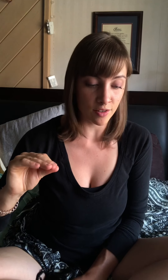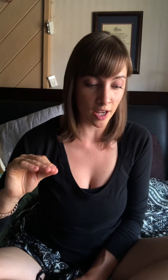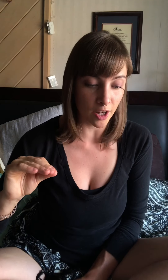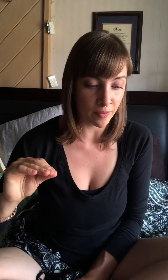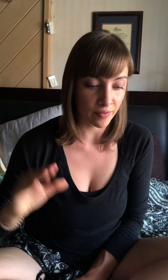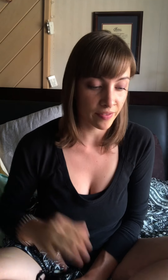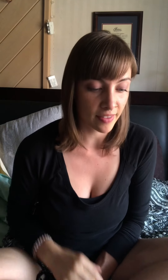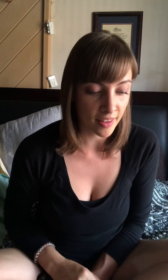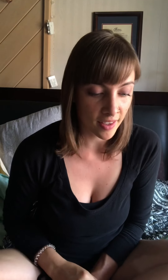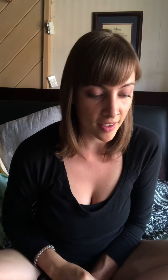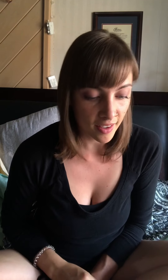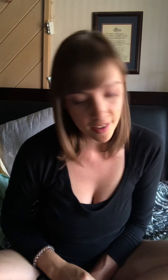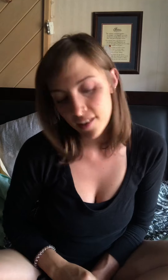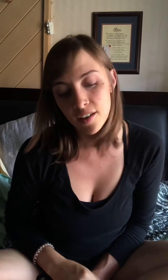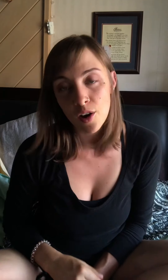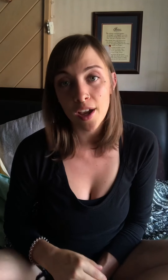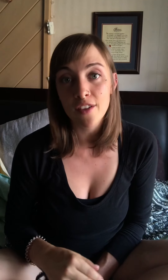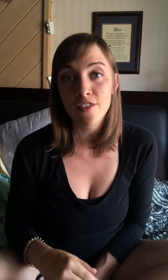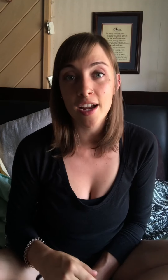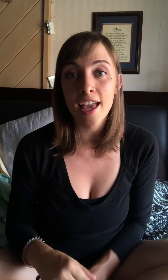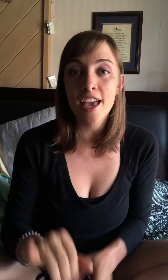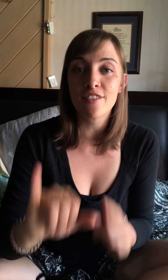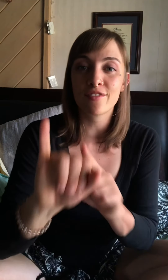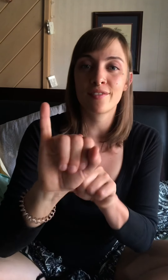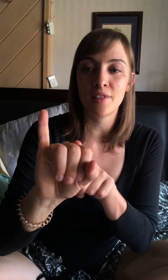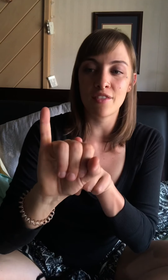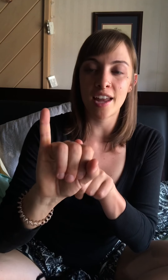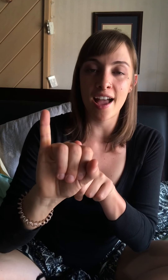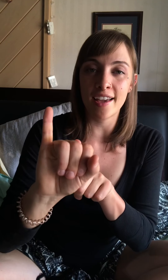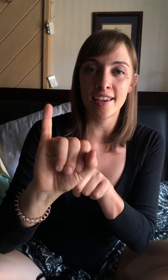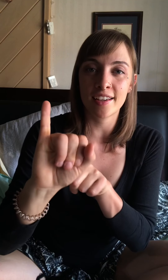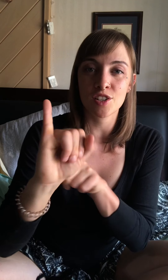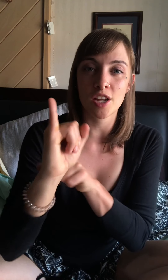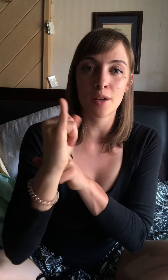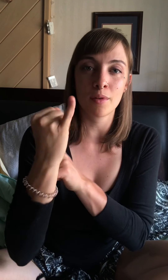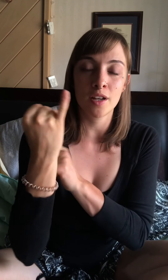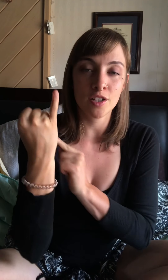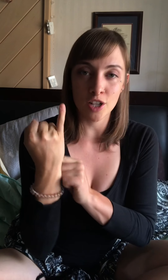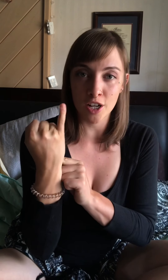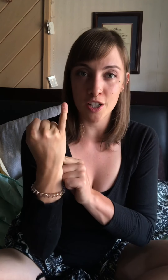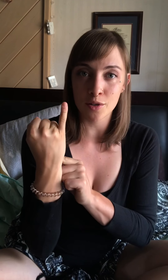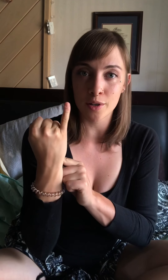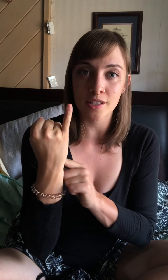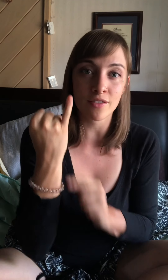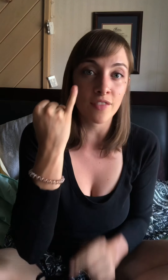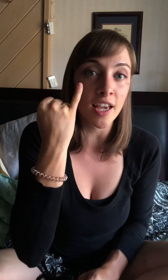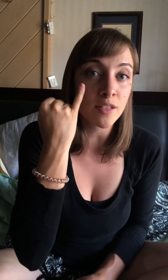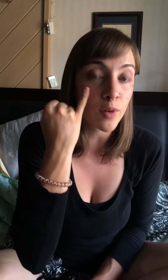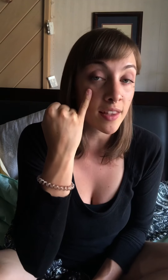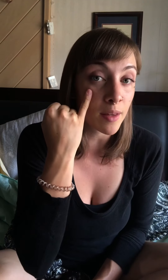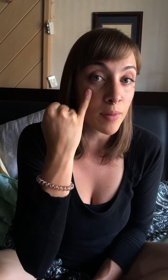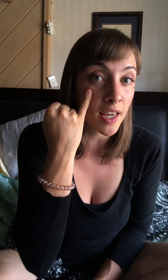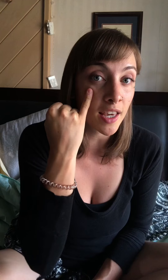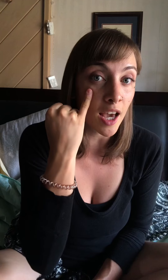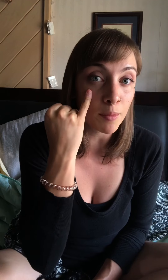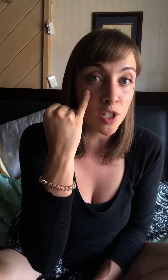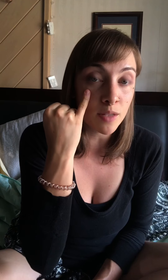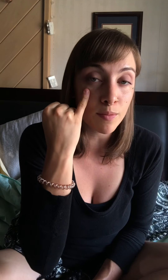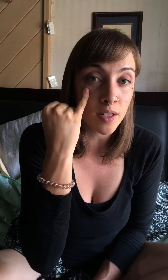here. Okay, for if, we have an I hand shape. Turn it towards your face. Bring that pinky up just